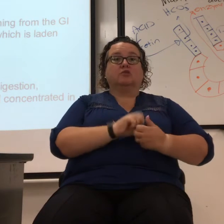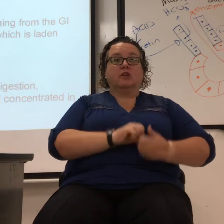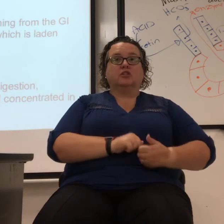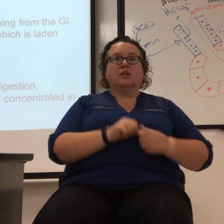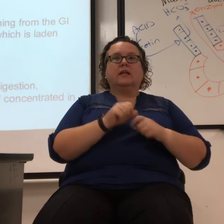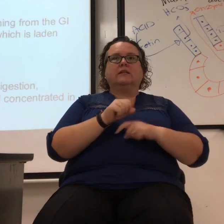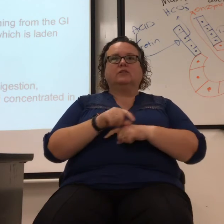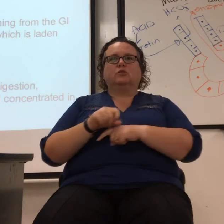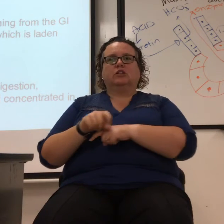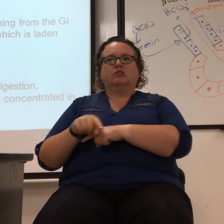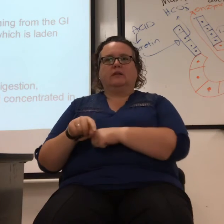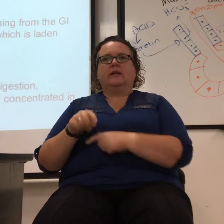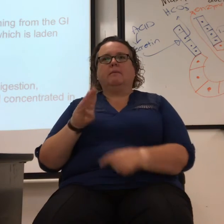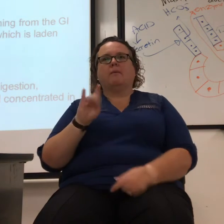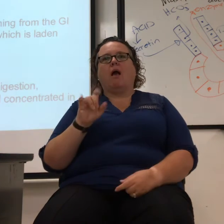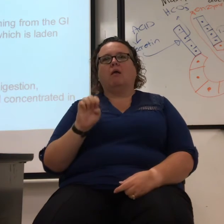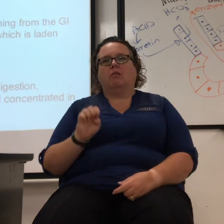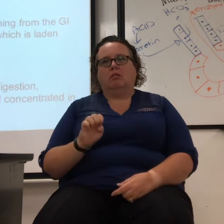bile. All right, so.